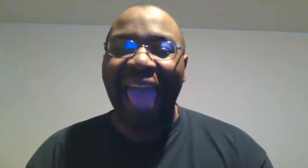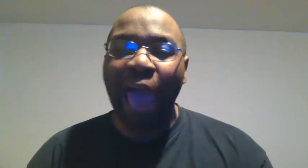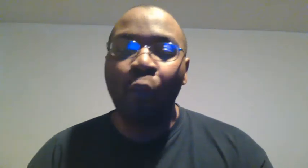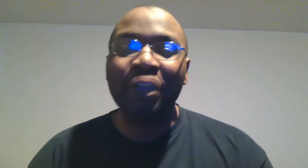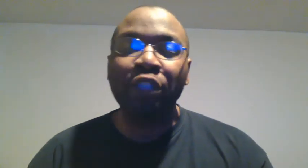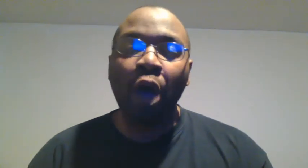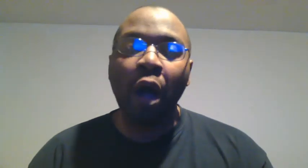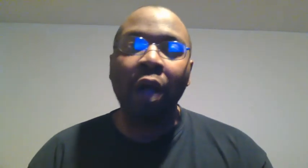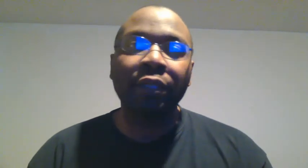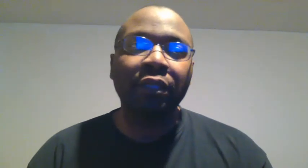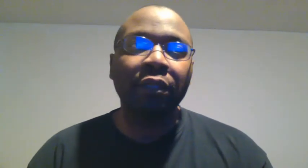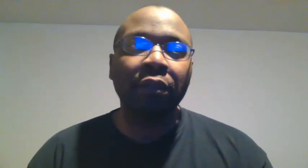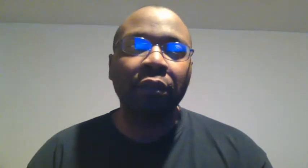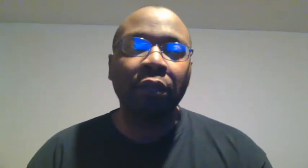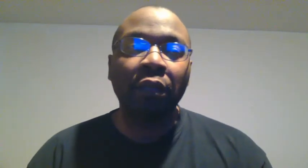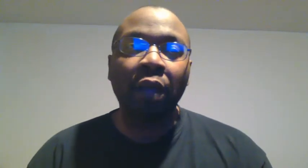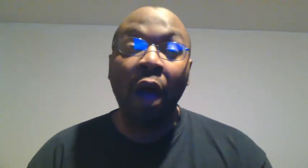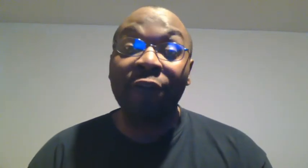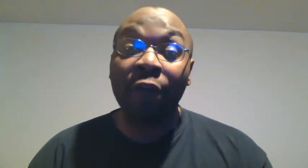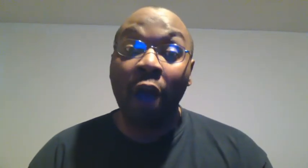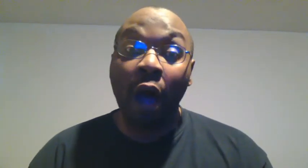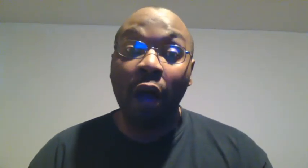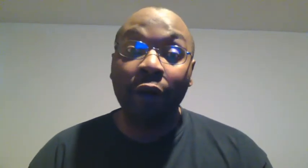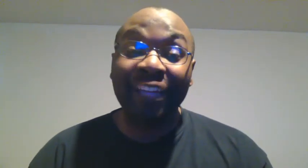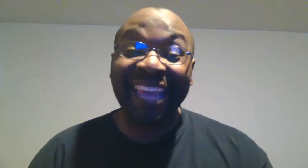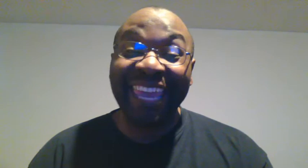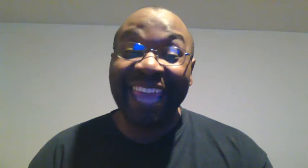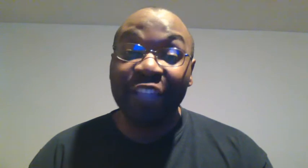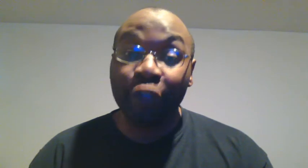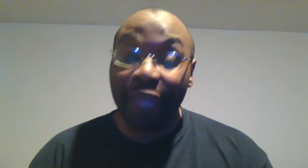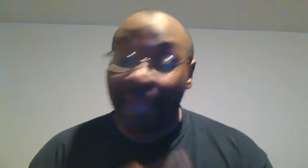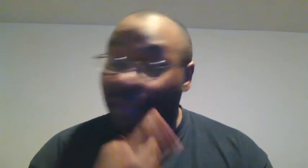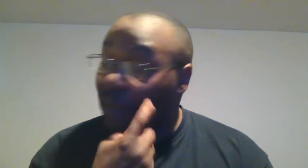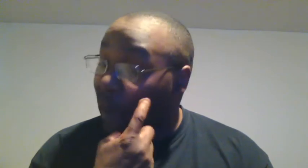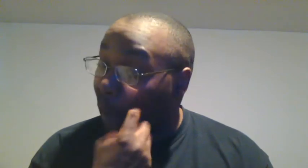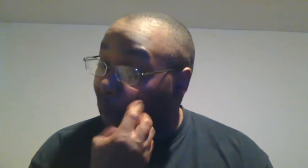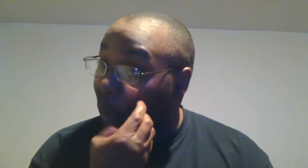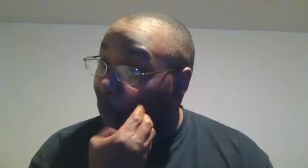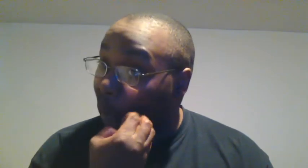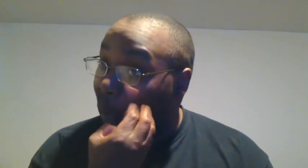I was caught off guard yesterday.